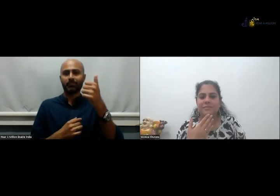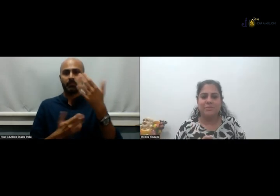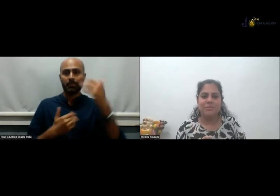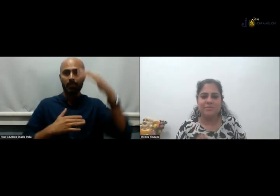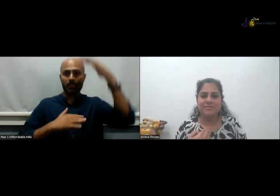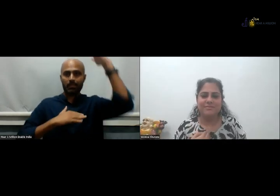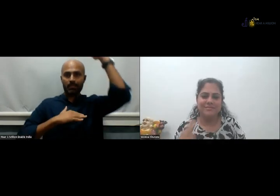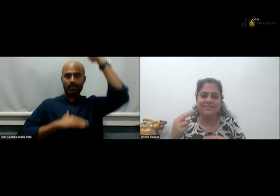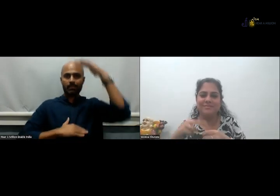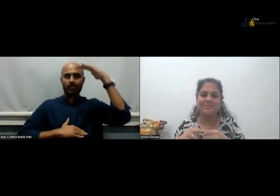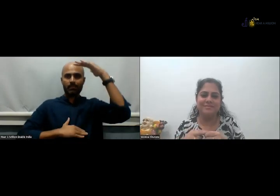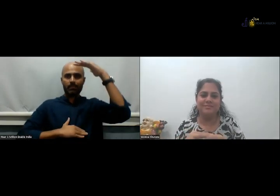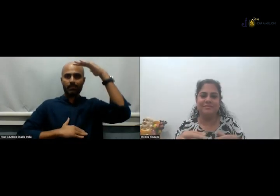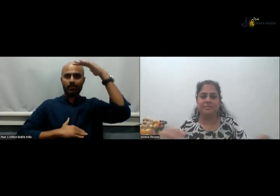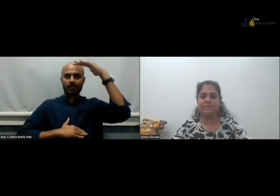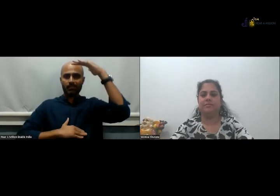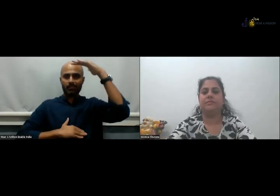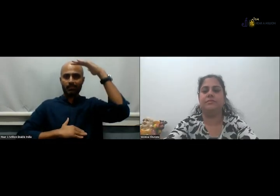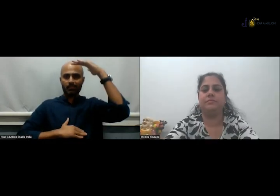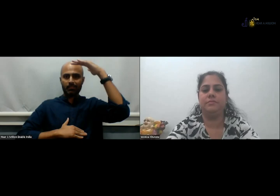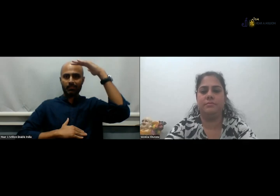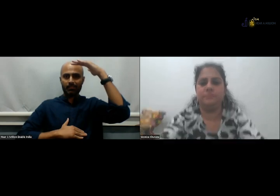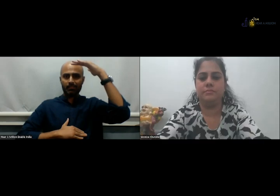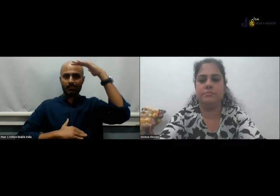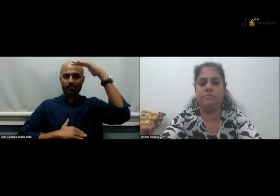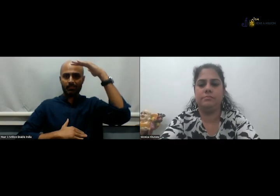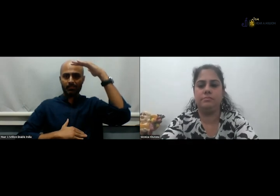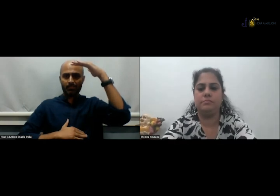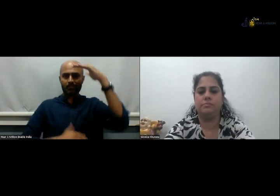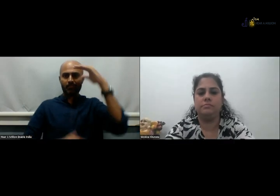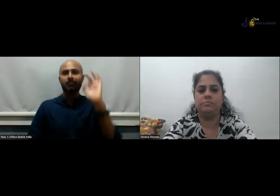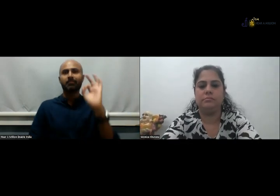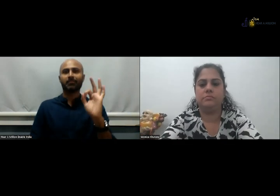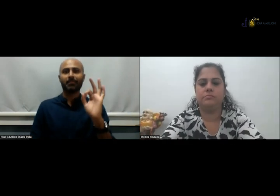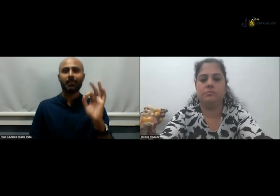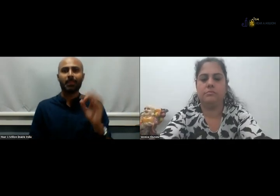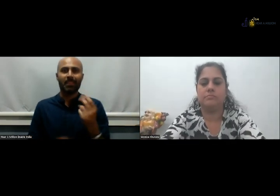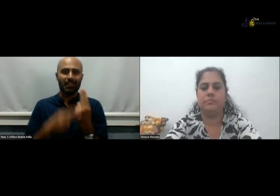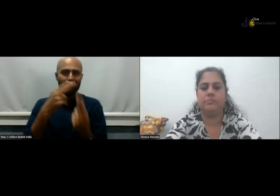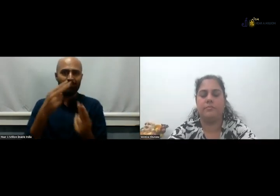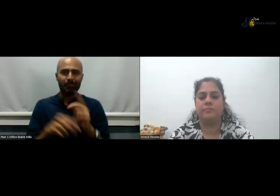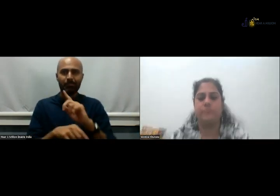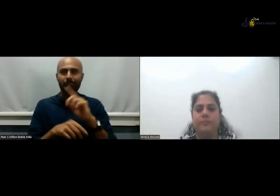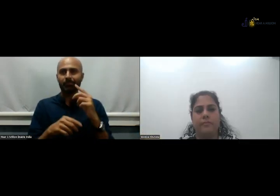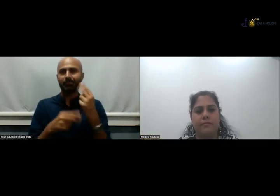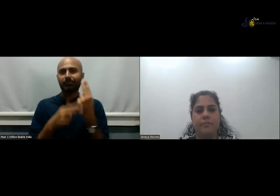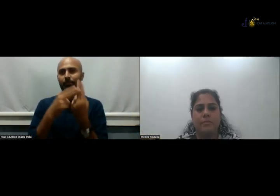Hi, Monica. Hello. Monica, can you adjust your screen?